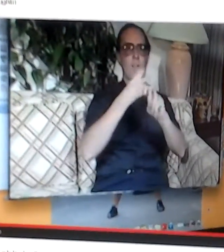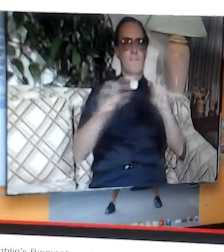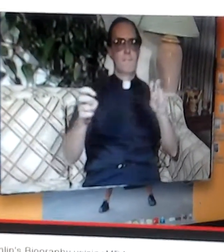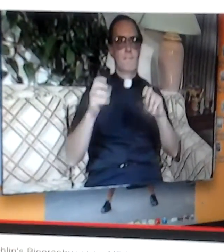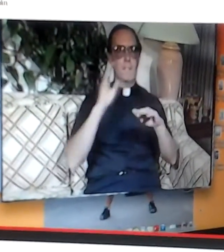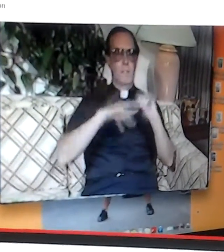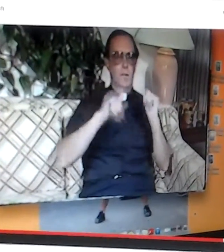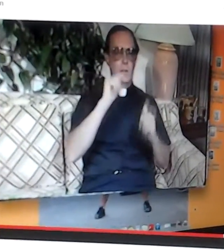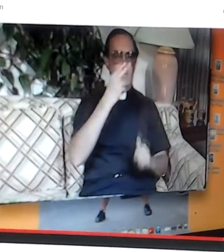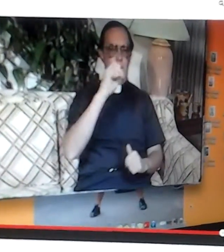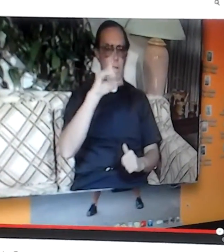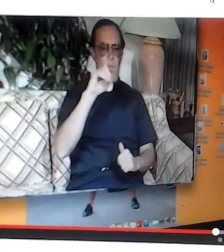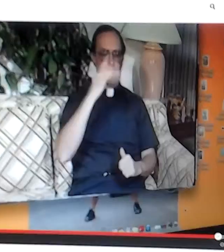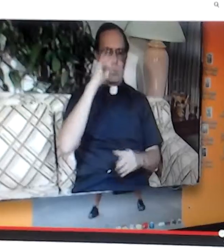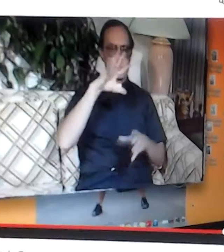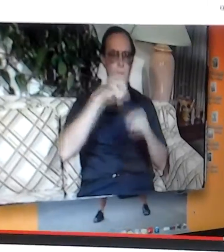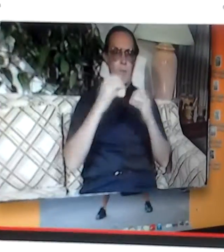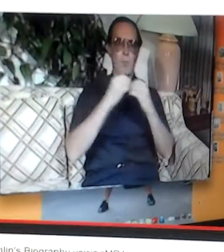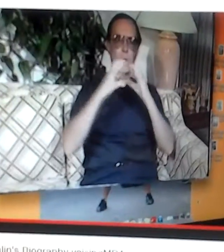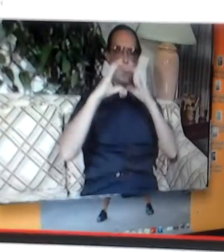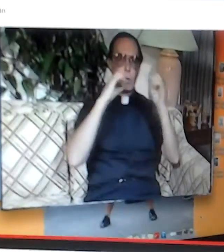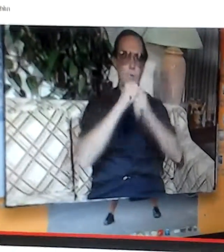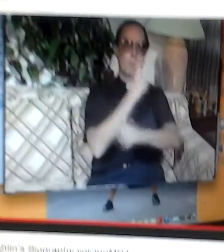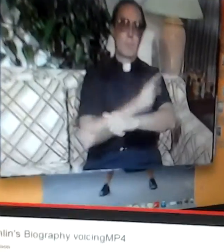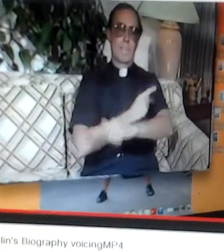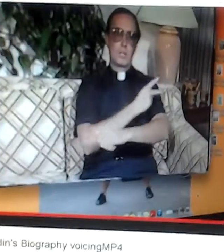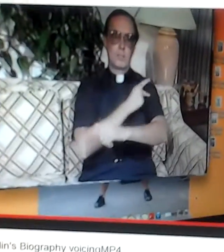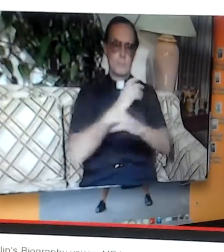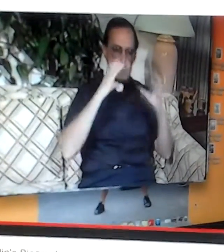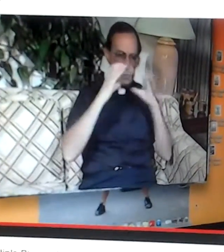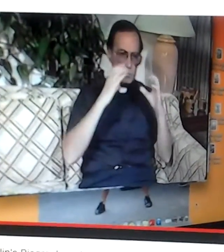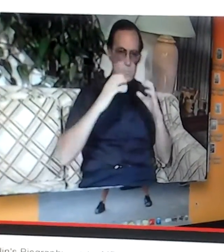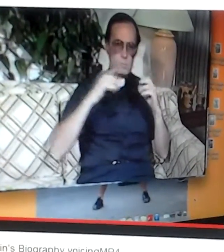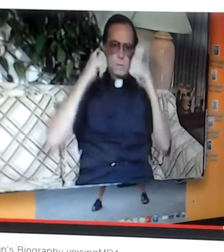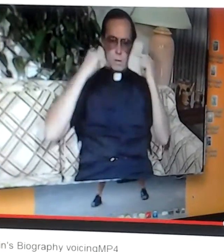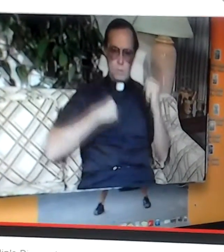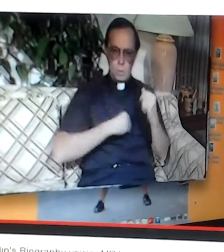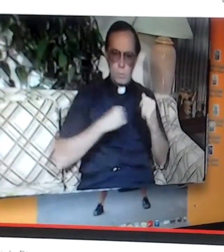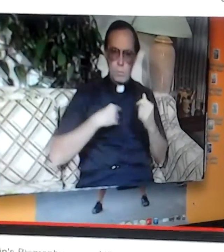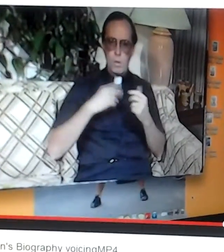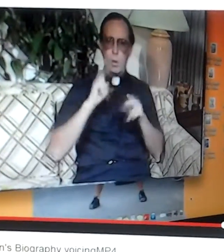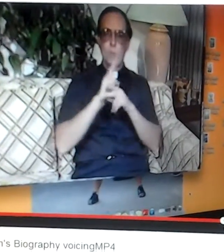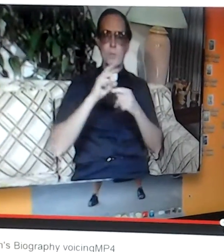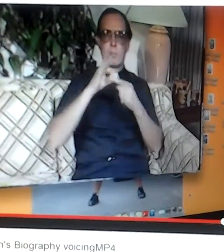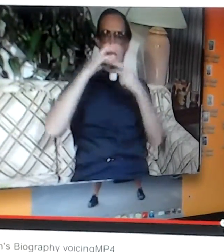I still went ahead with the program anyways.